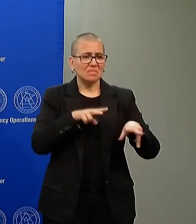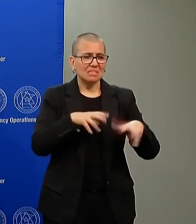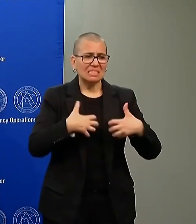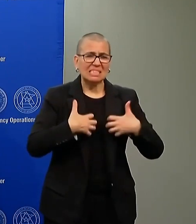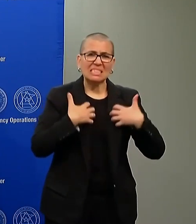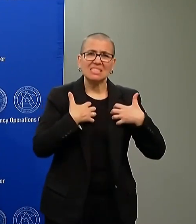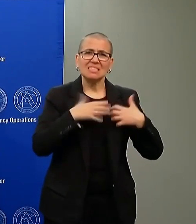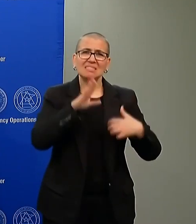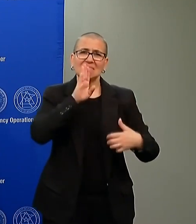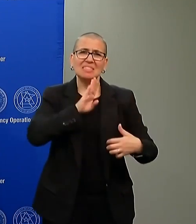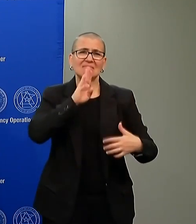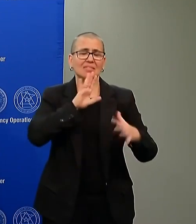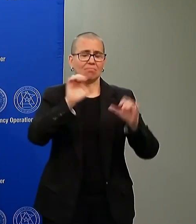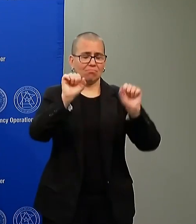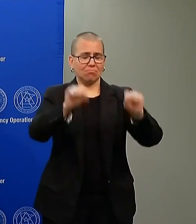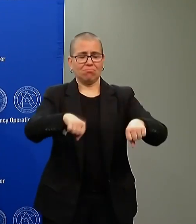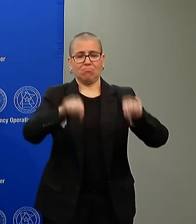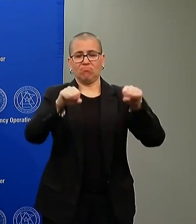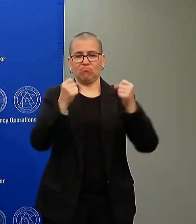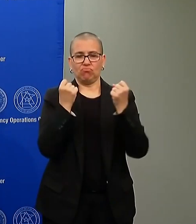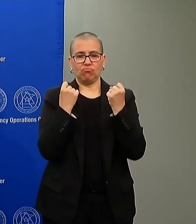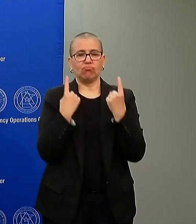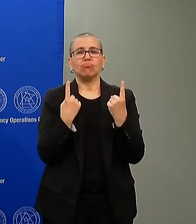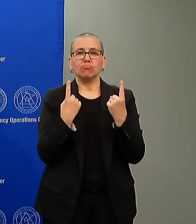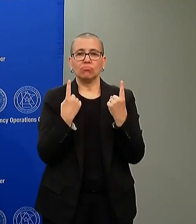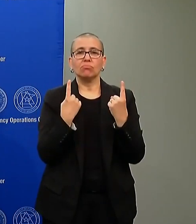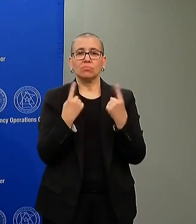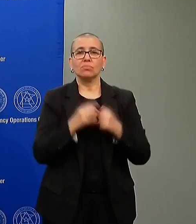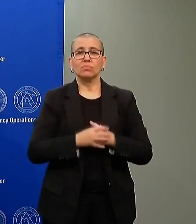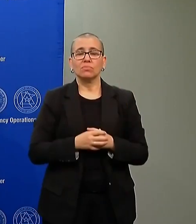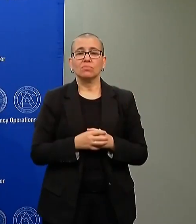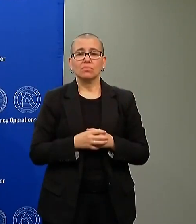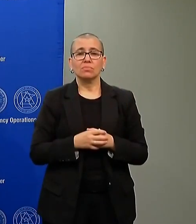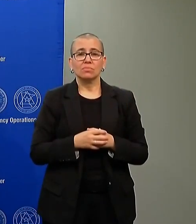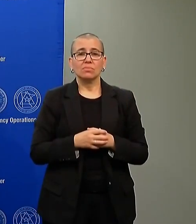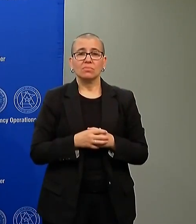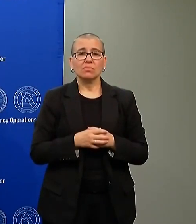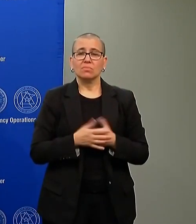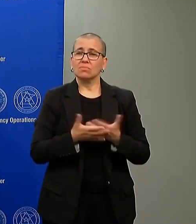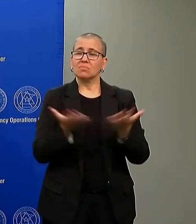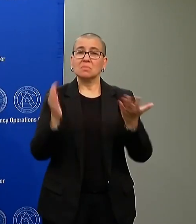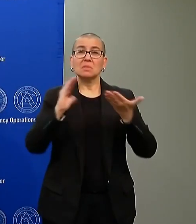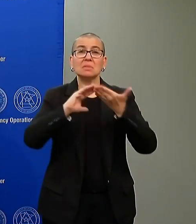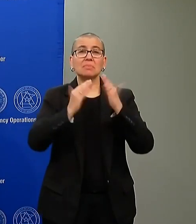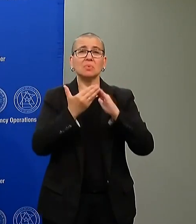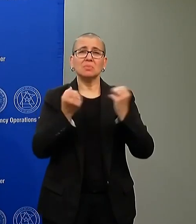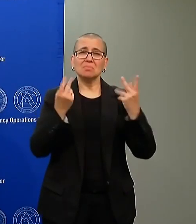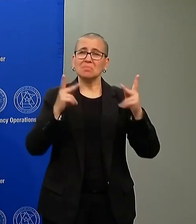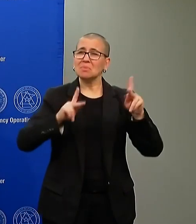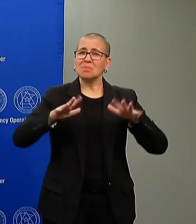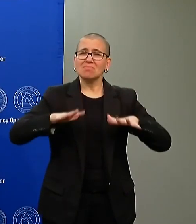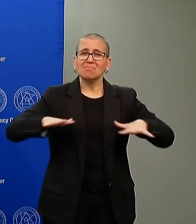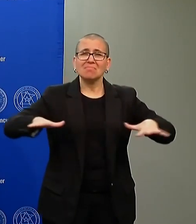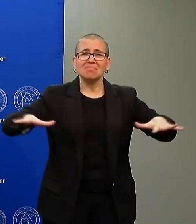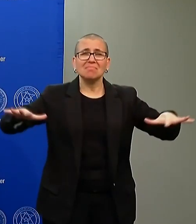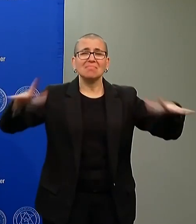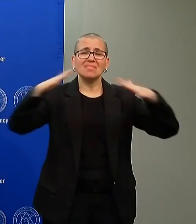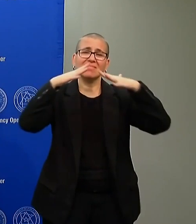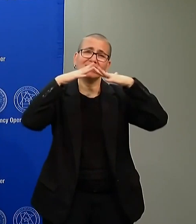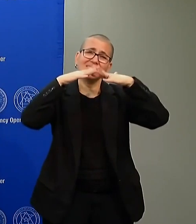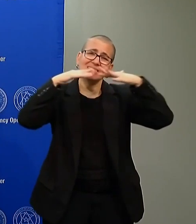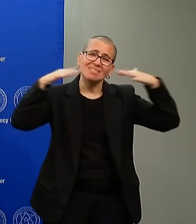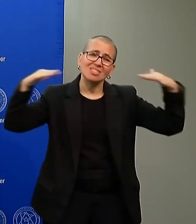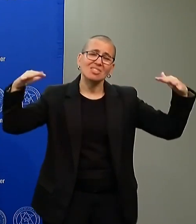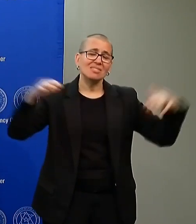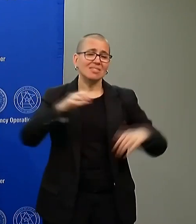We have in our community right now an enormous number of people of all ages, of all